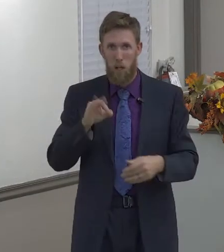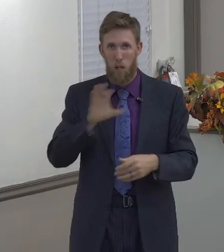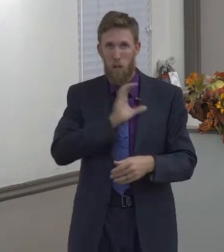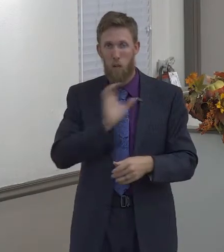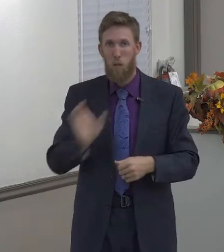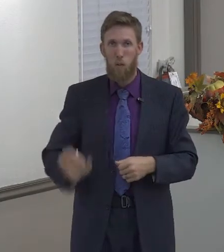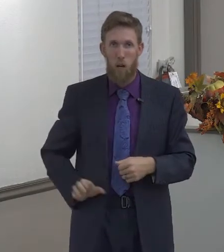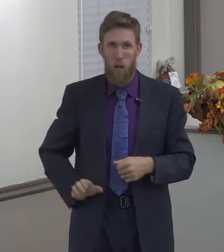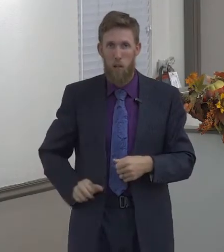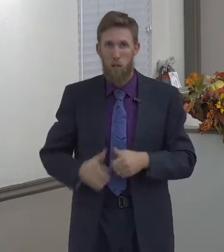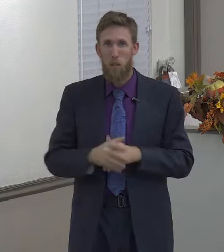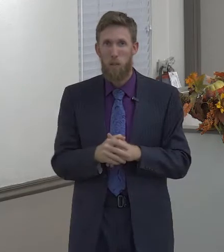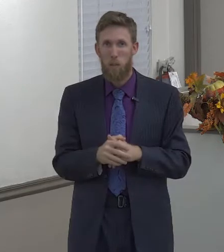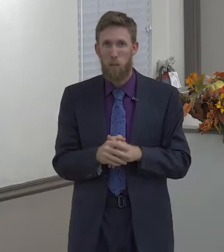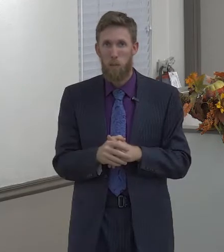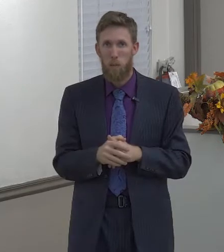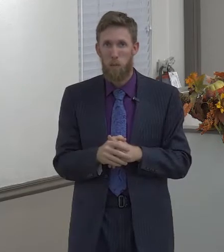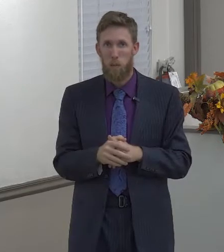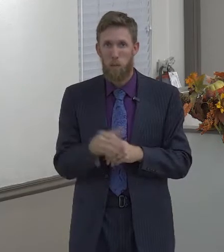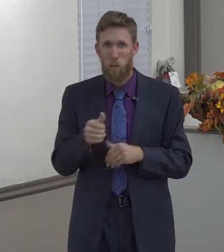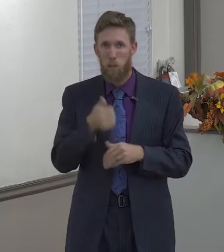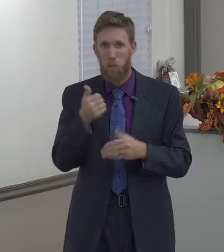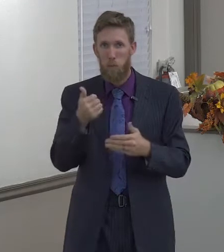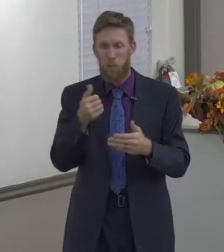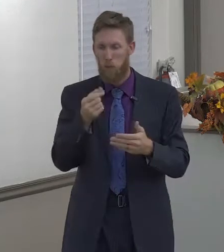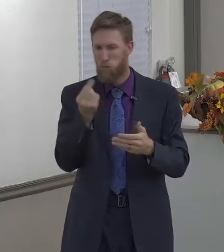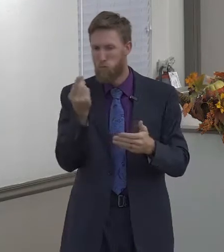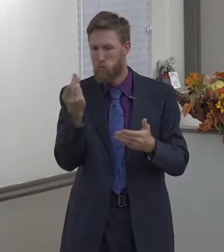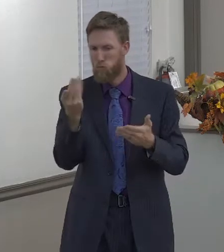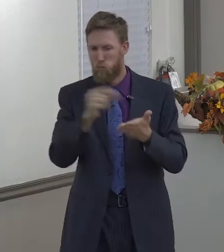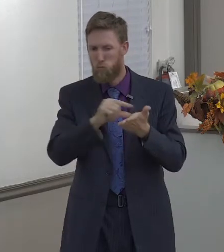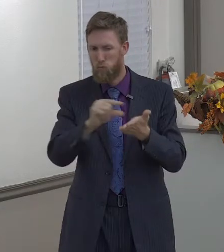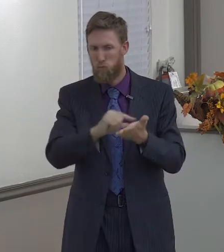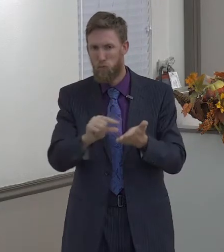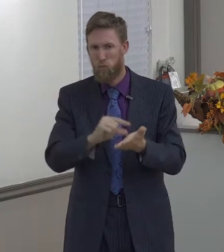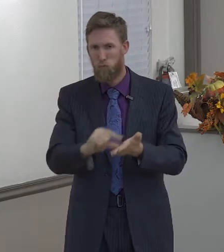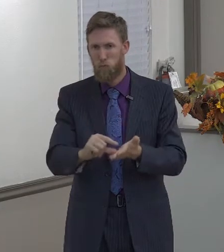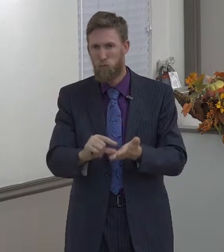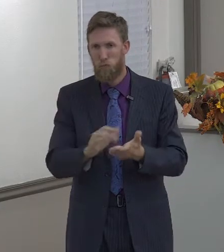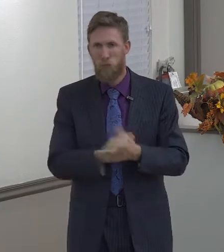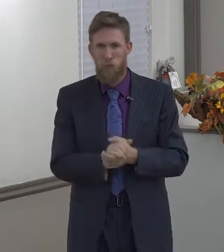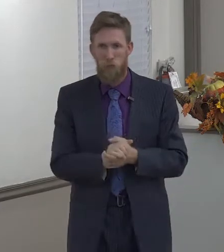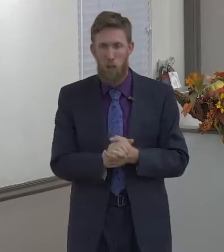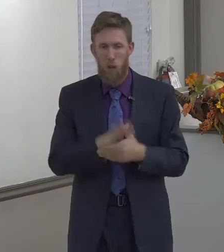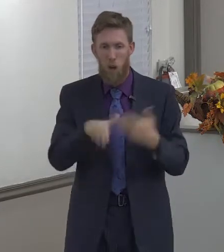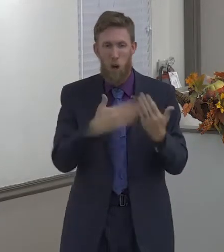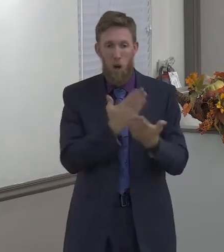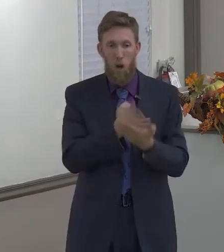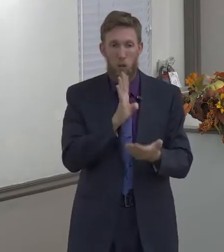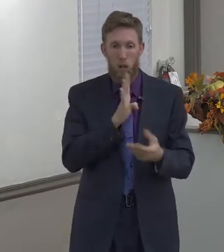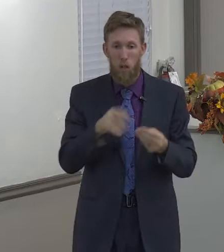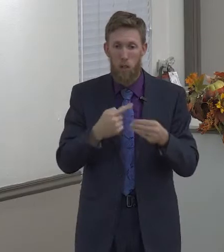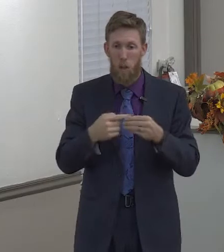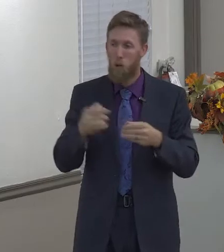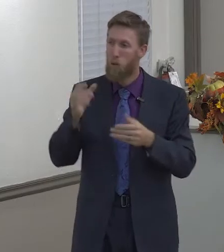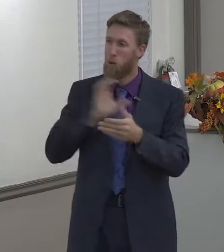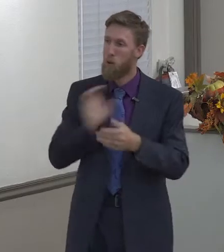body of Christ. We use our bodies each and every day to perform tasks.